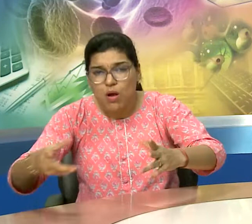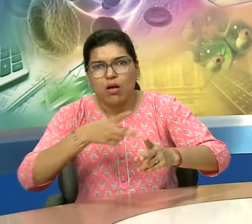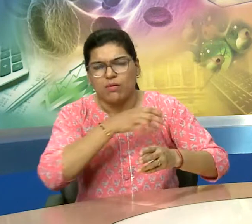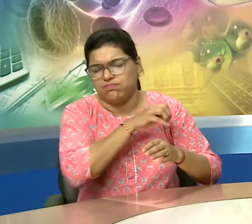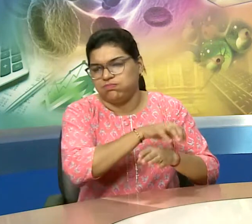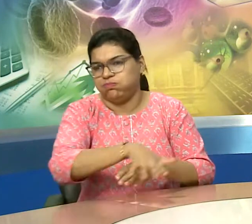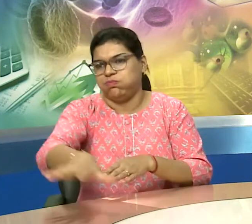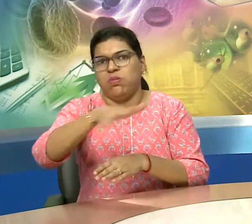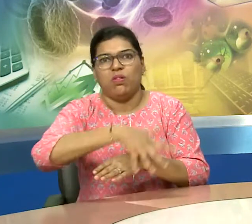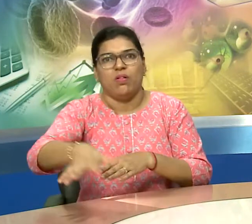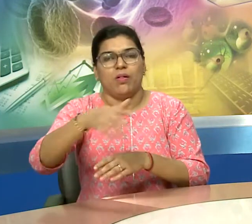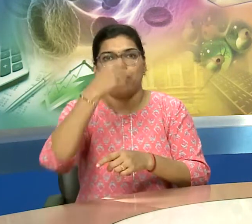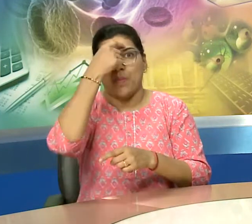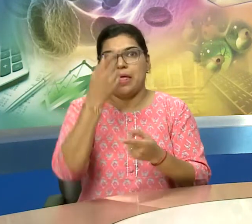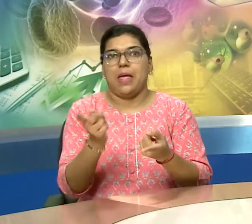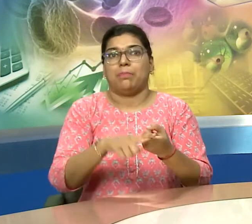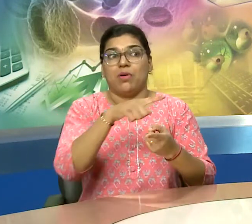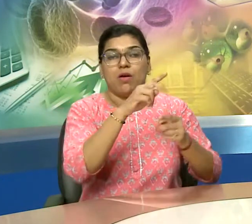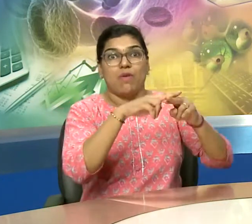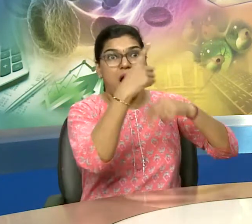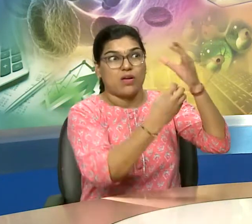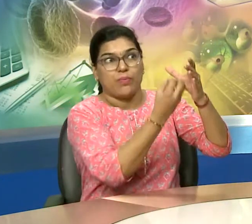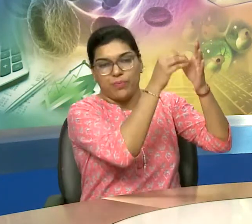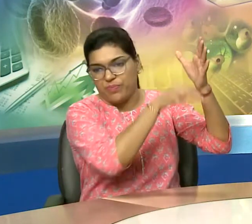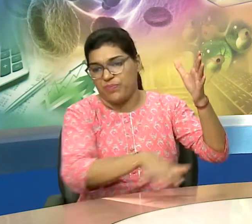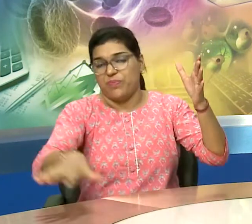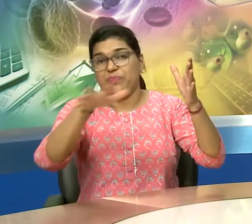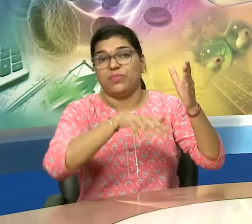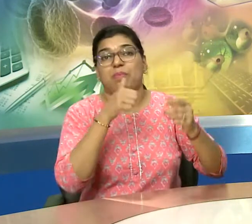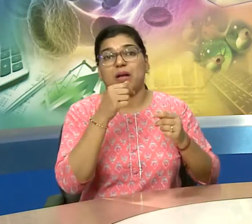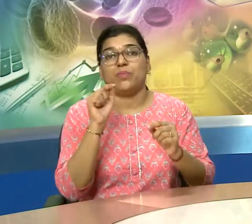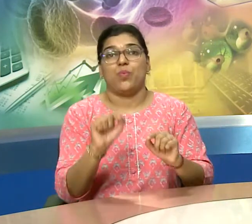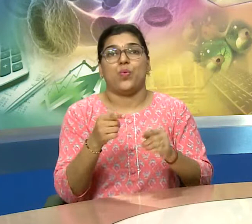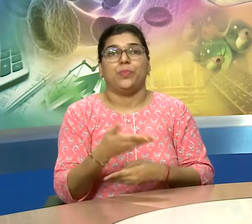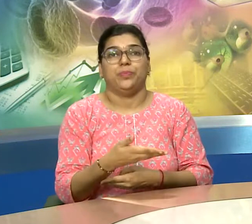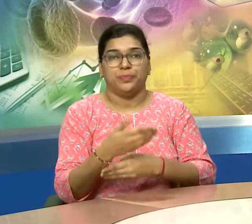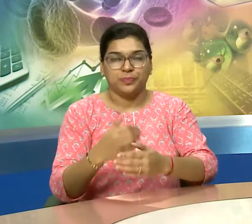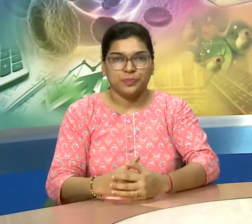And also some other pollution which occurs simultaneously.